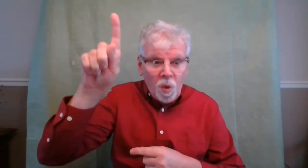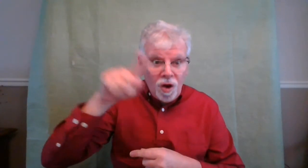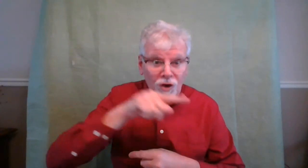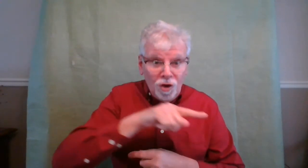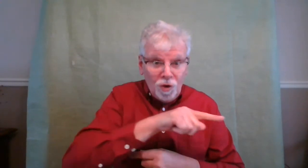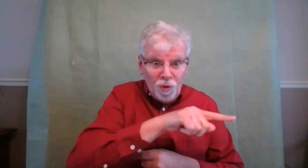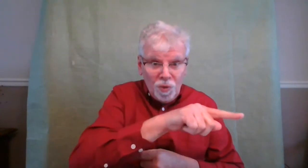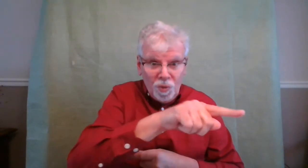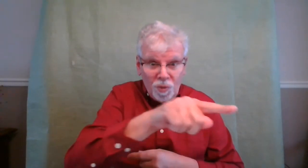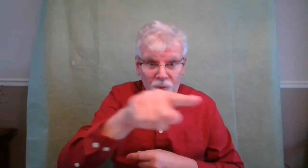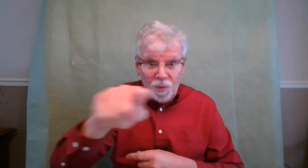that we may be called